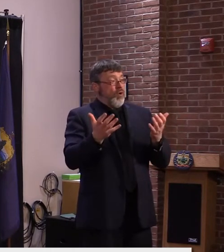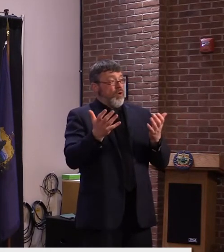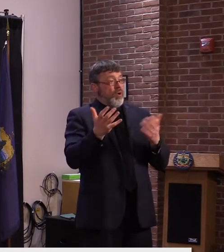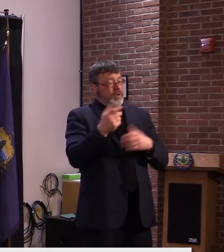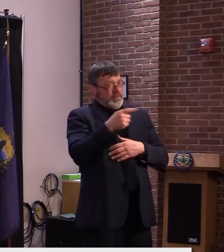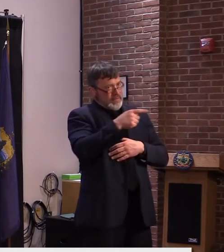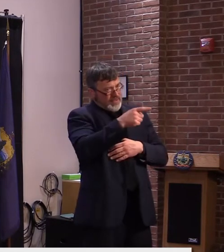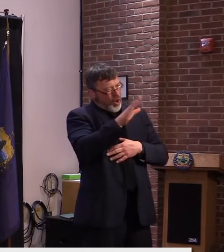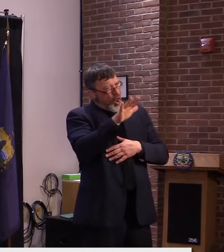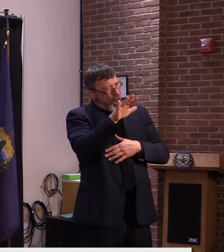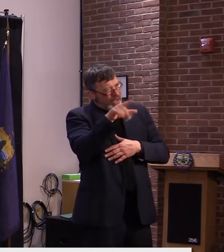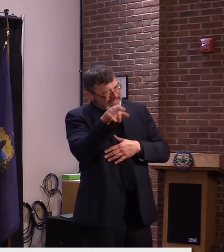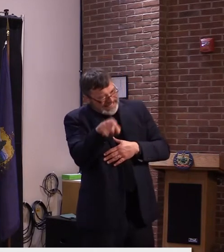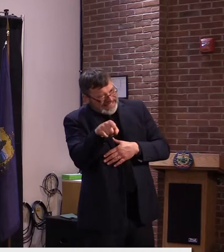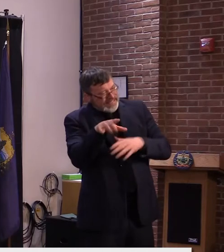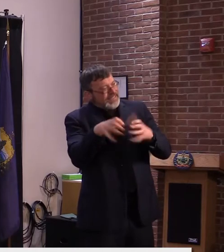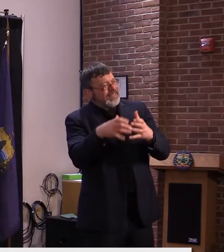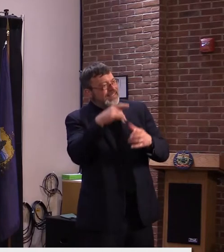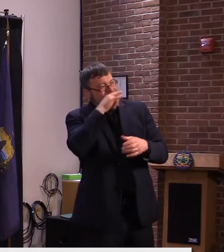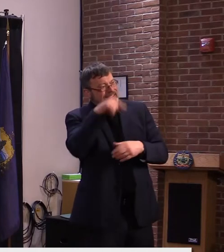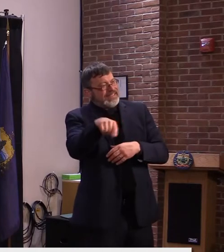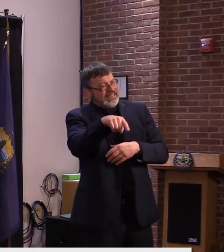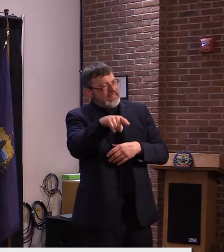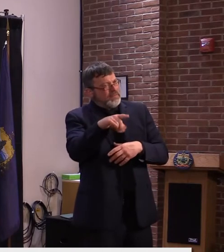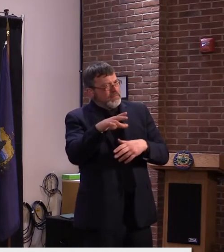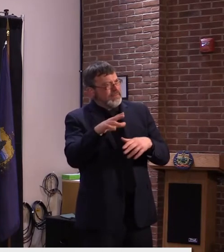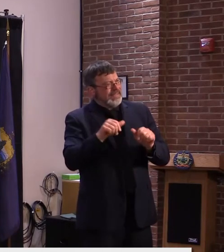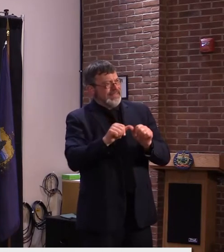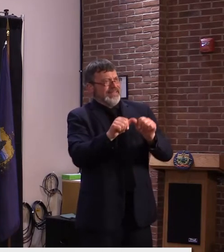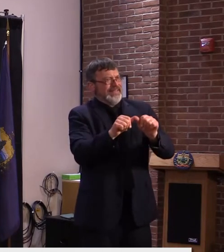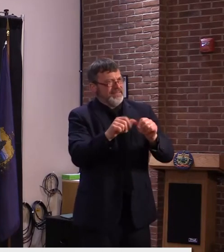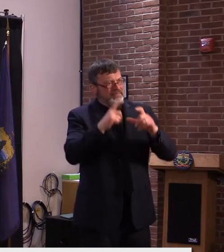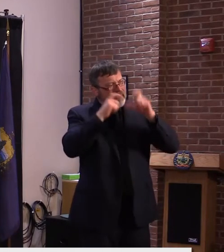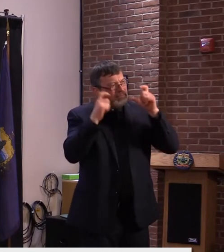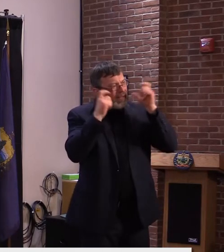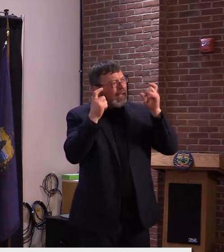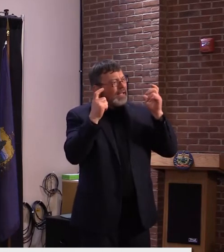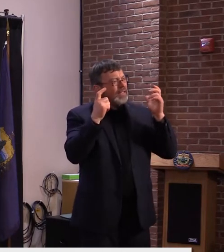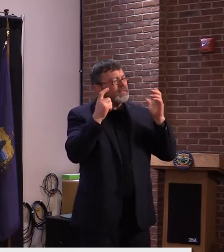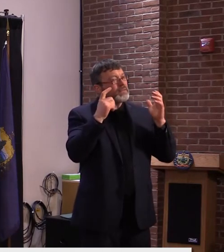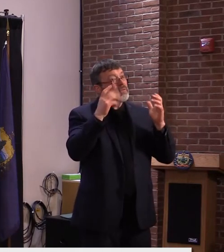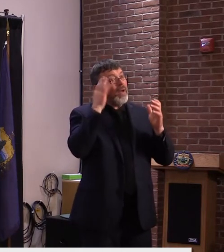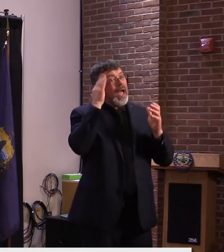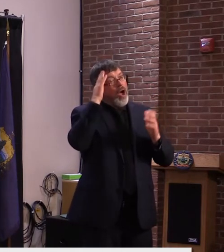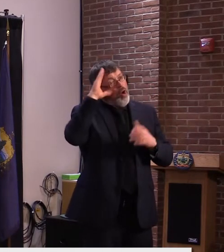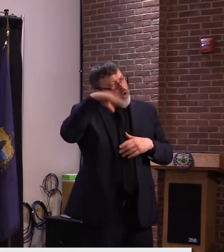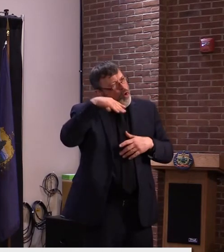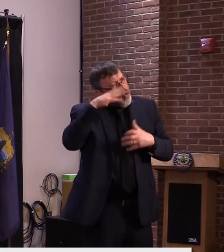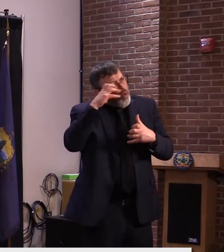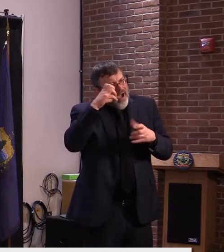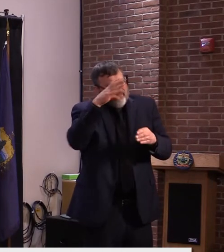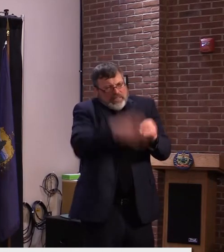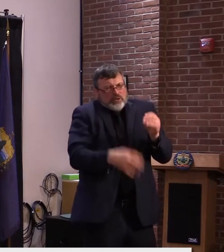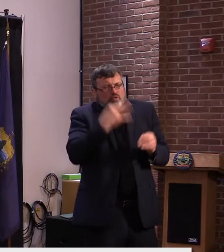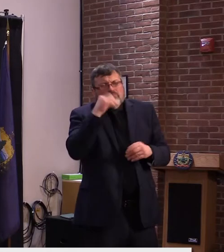particular, back to normal, and that's without masks, the better. I reflect on,